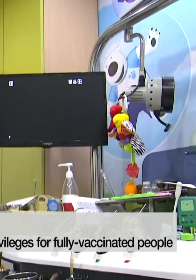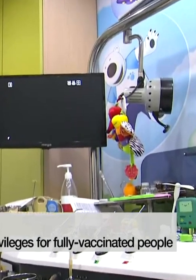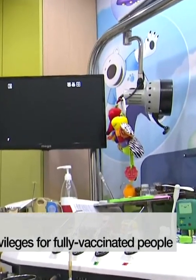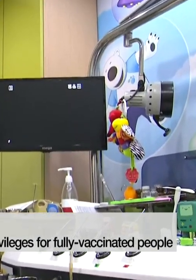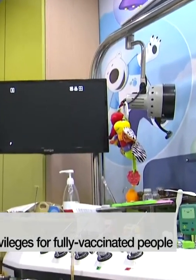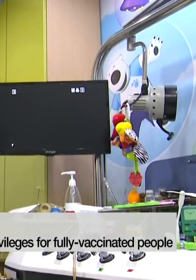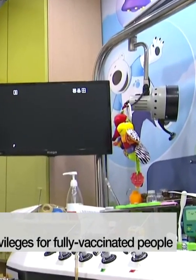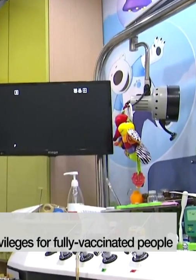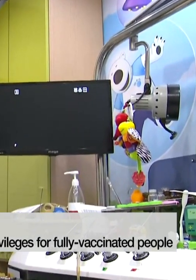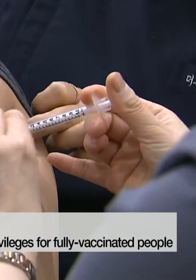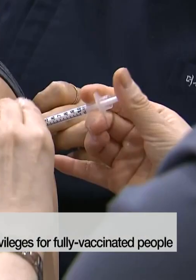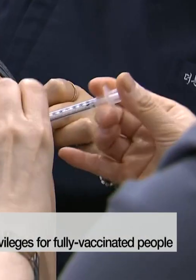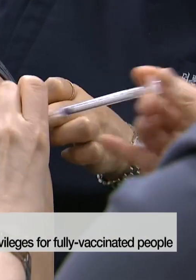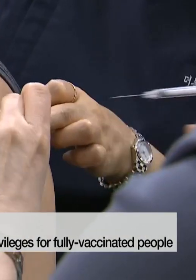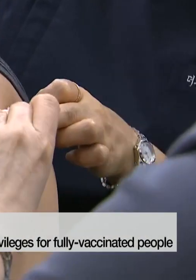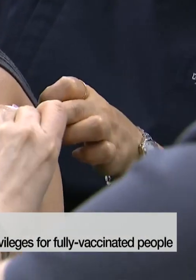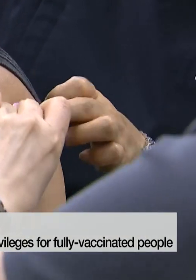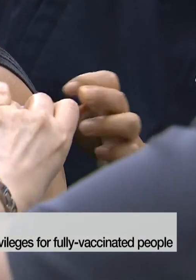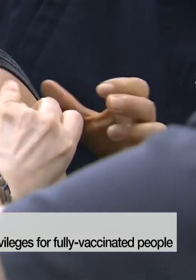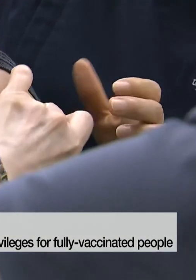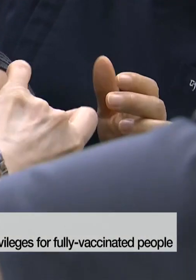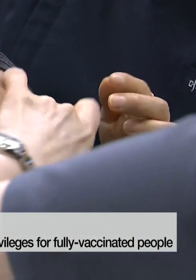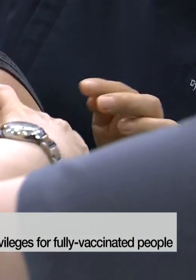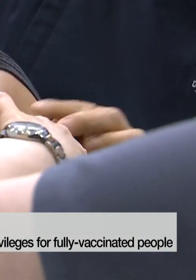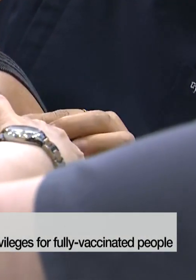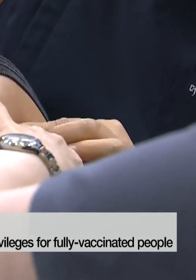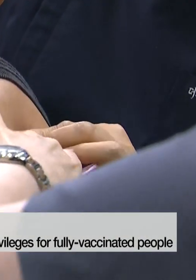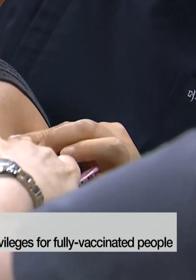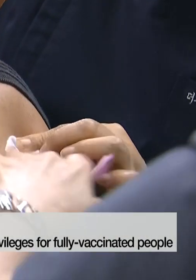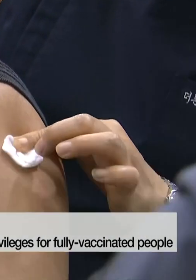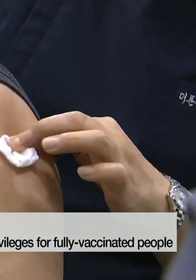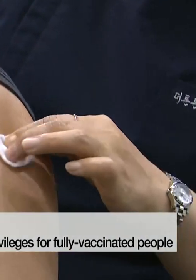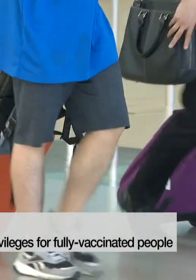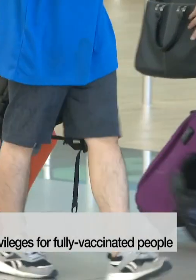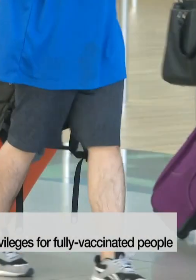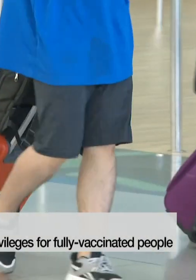to boost its inoculation campaign. It is working to allow fully